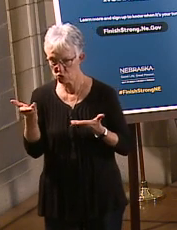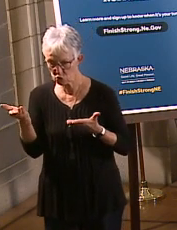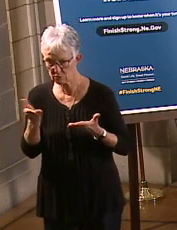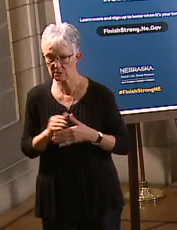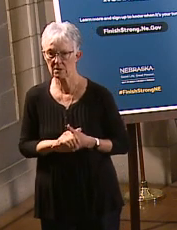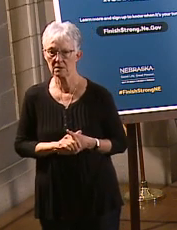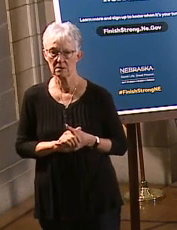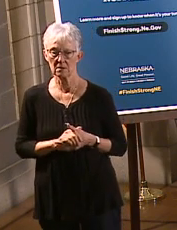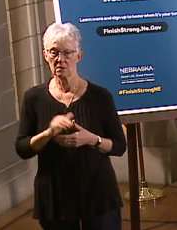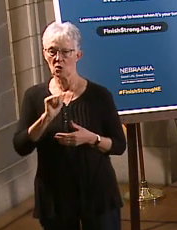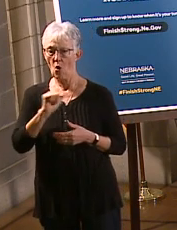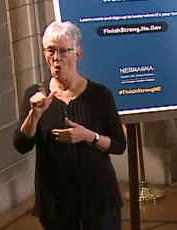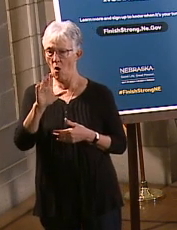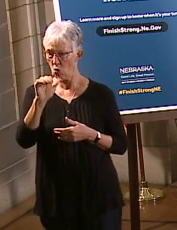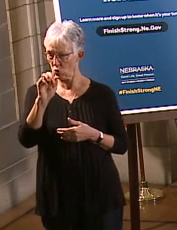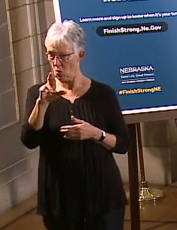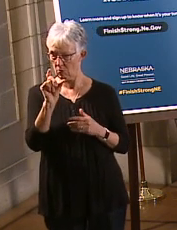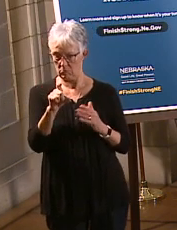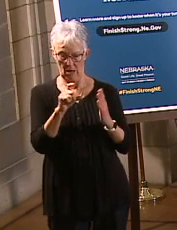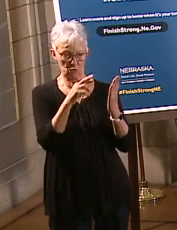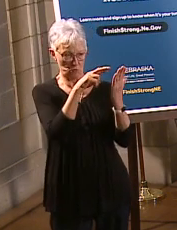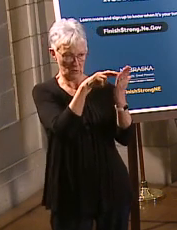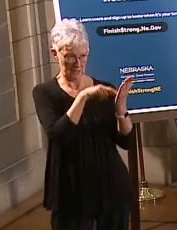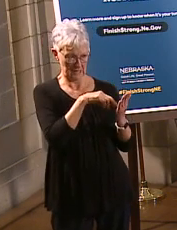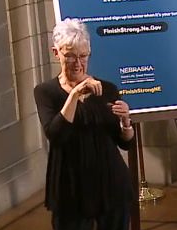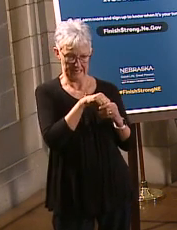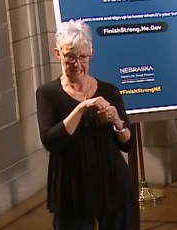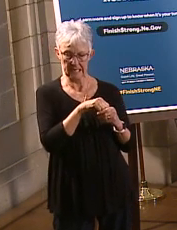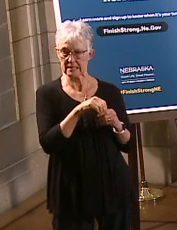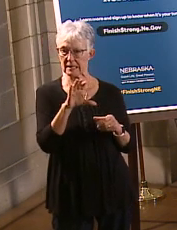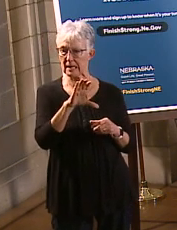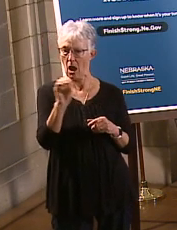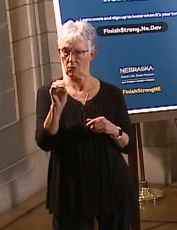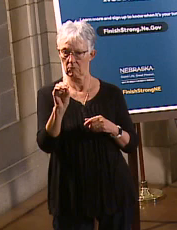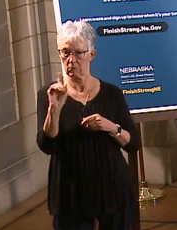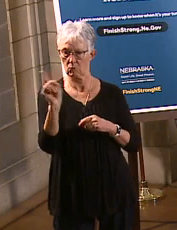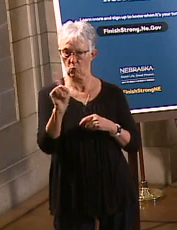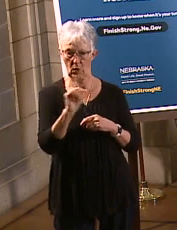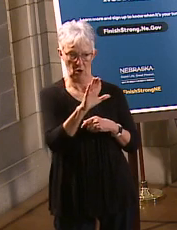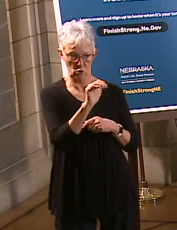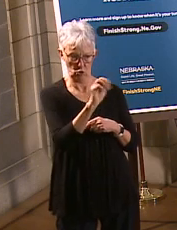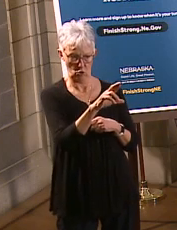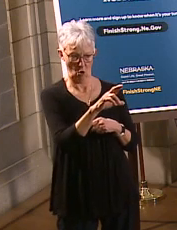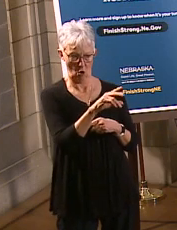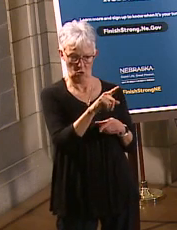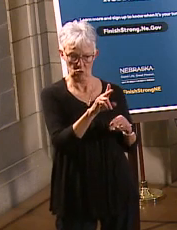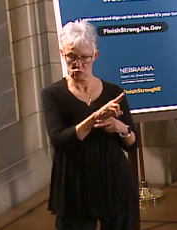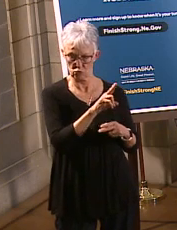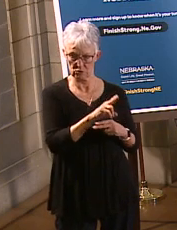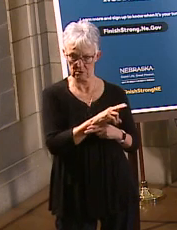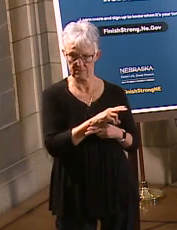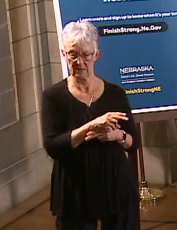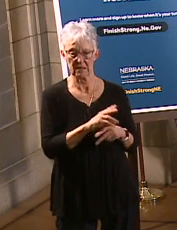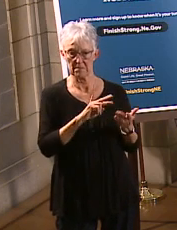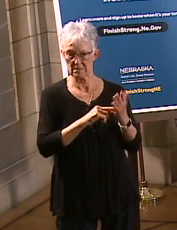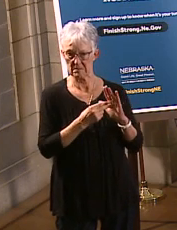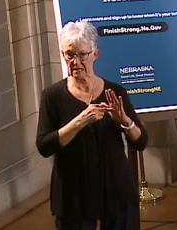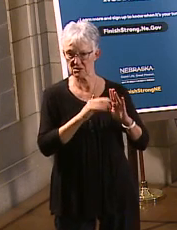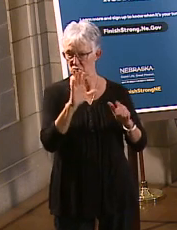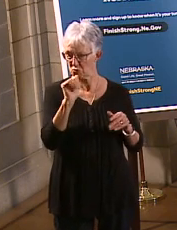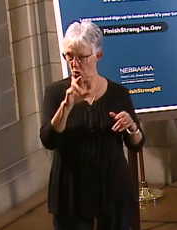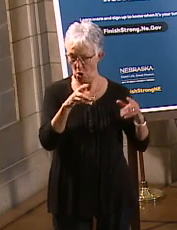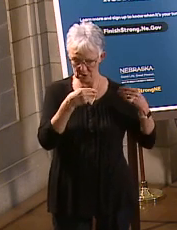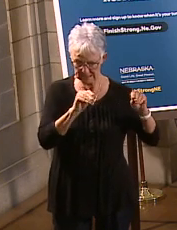be registered in the counties where they're located. Businesses who own 25 or more vehicles are eligible to utilize this service.